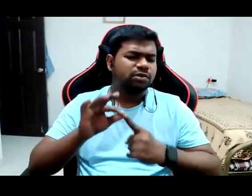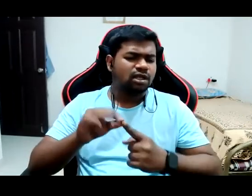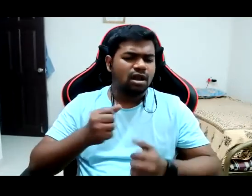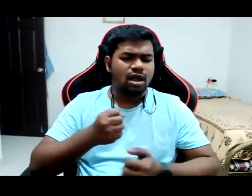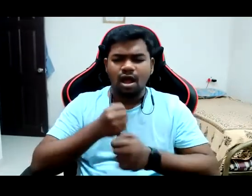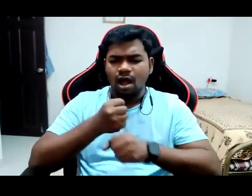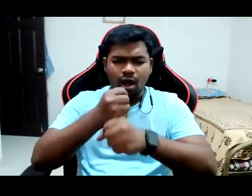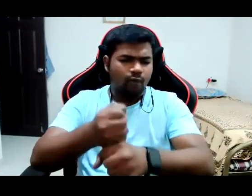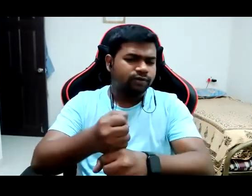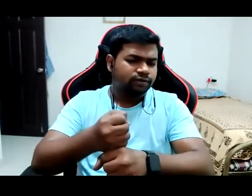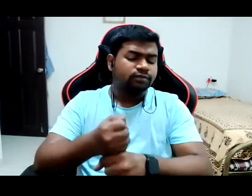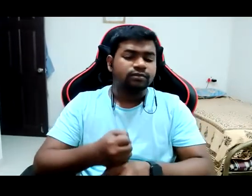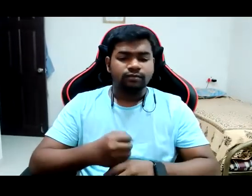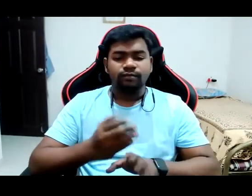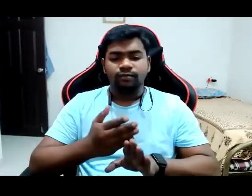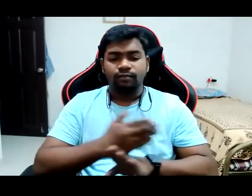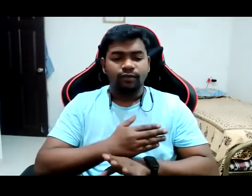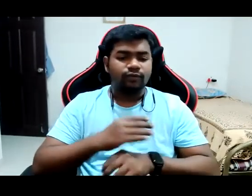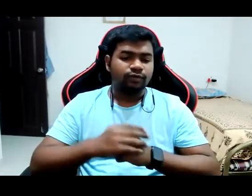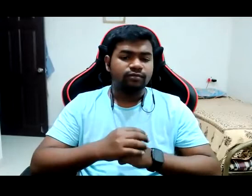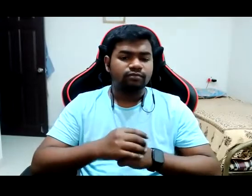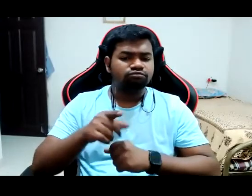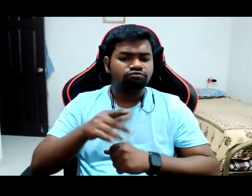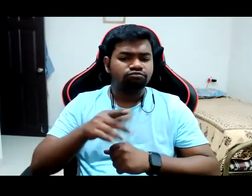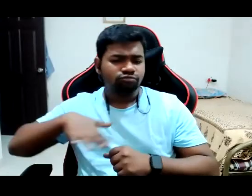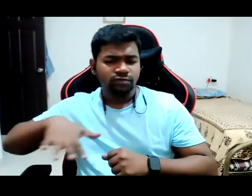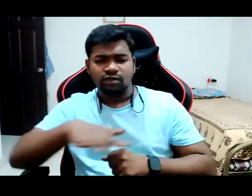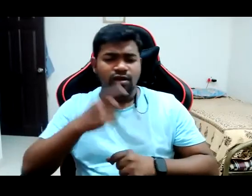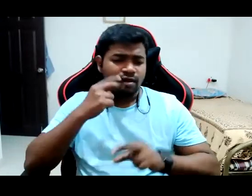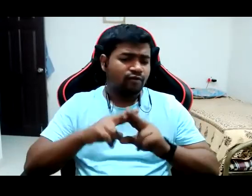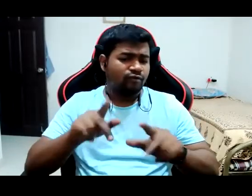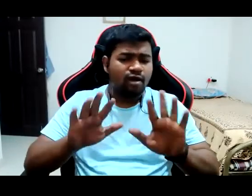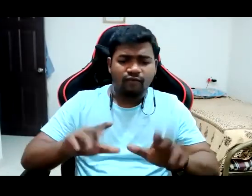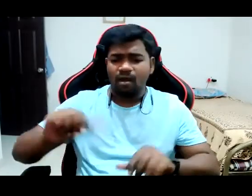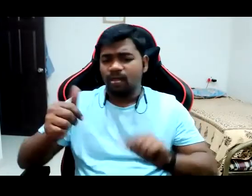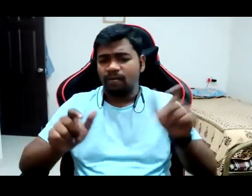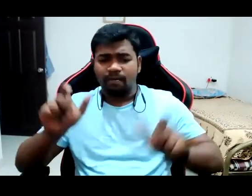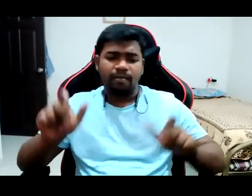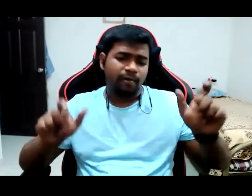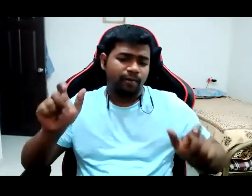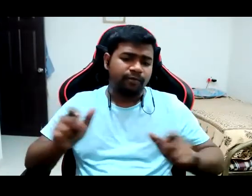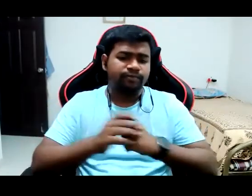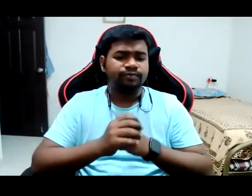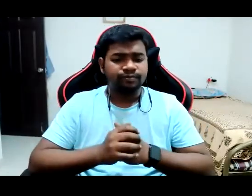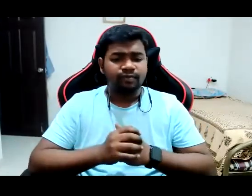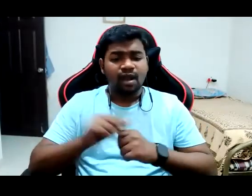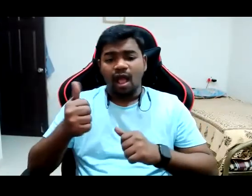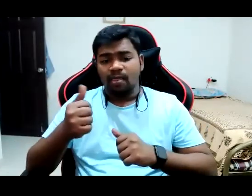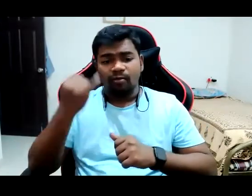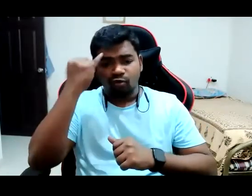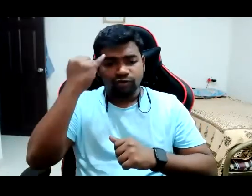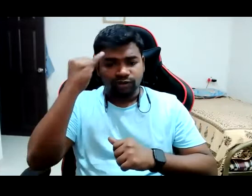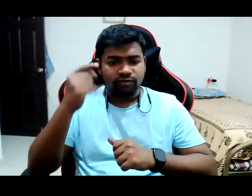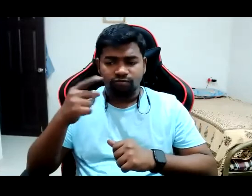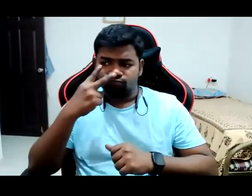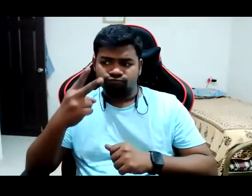last year or the year before. So it totally depends if we have other people that we really want to, other projects that we want to recognize as